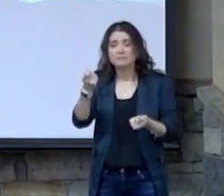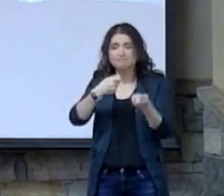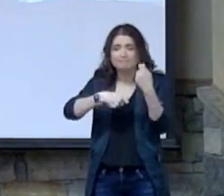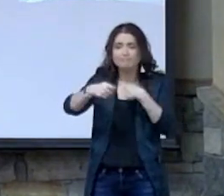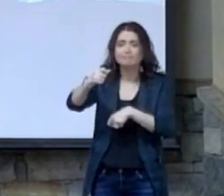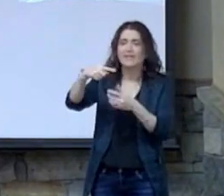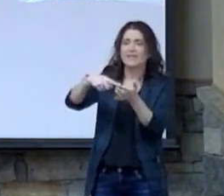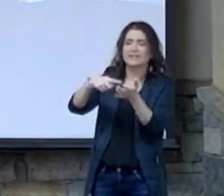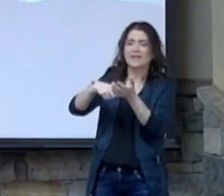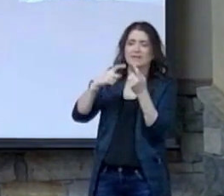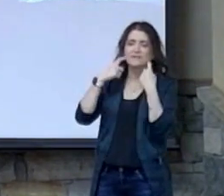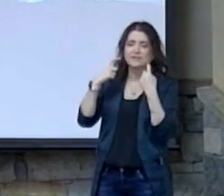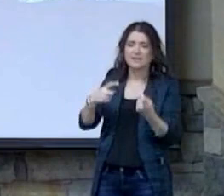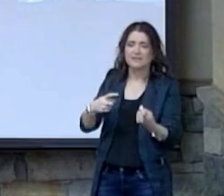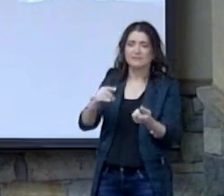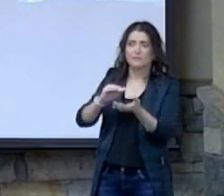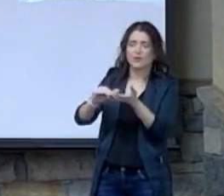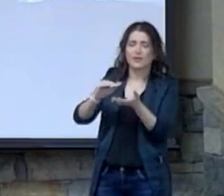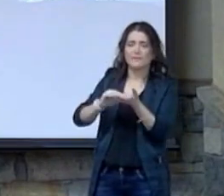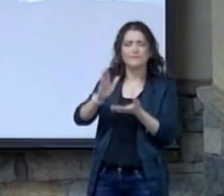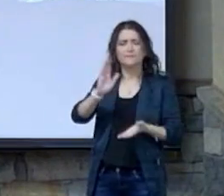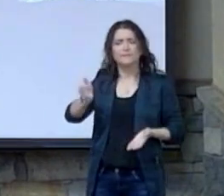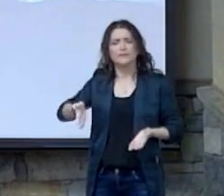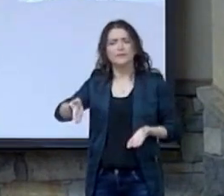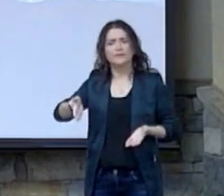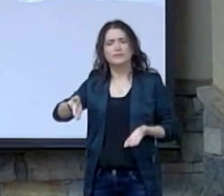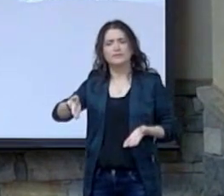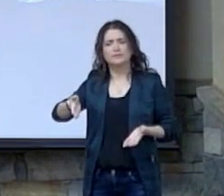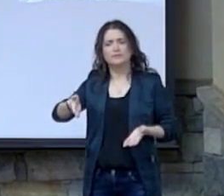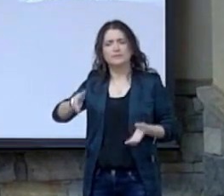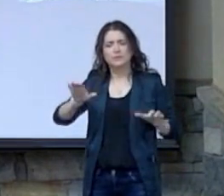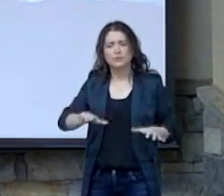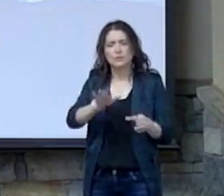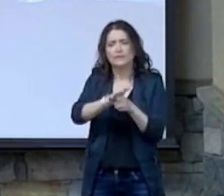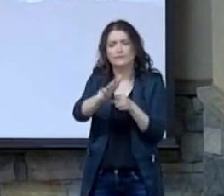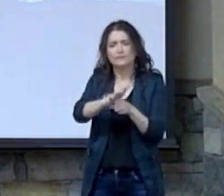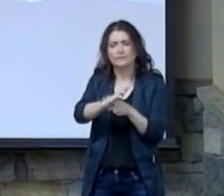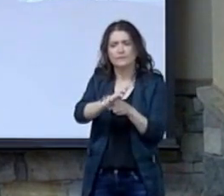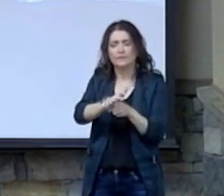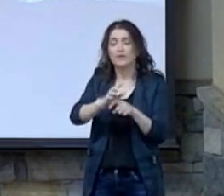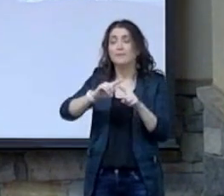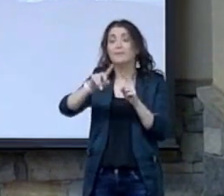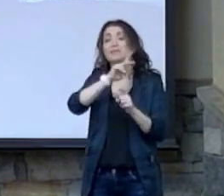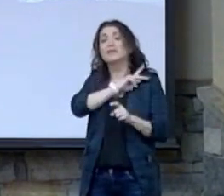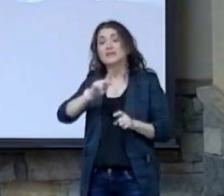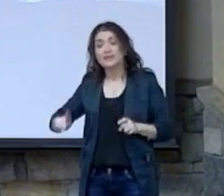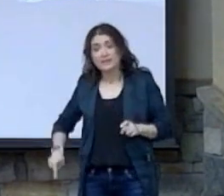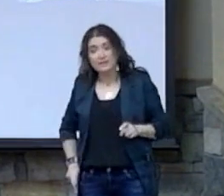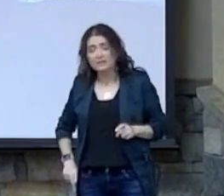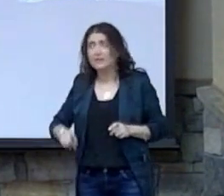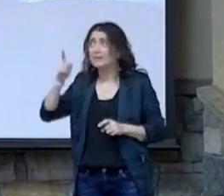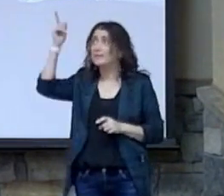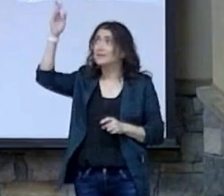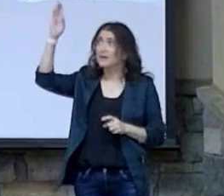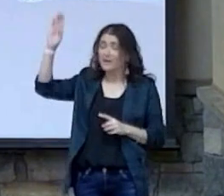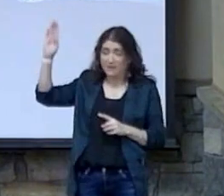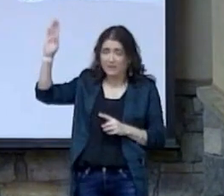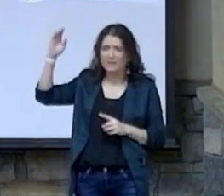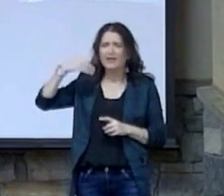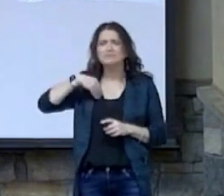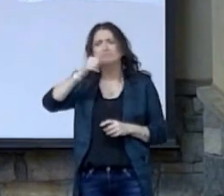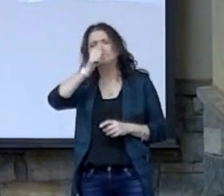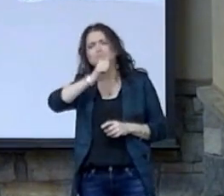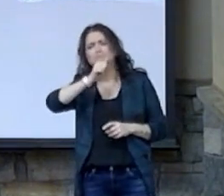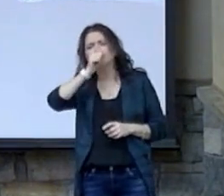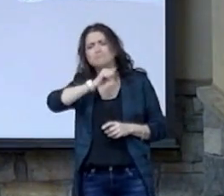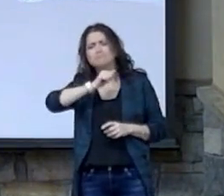sin. But yet the King, God, has patience. He